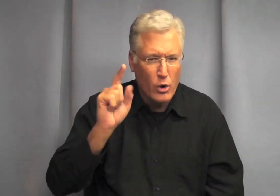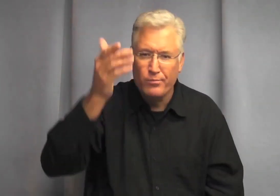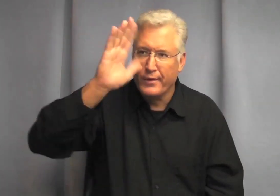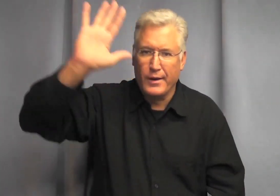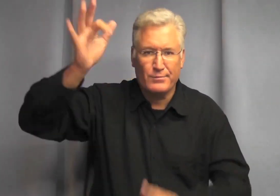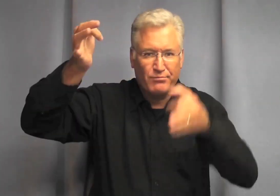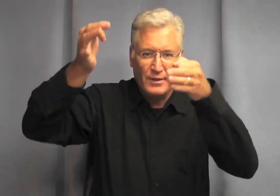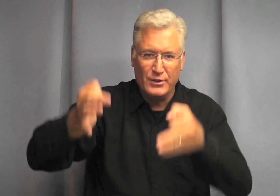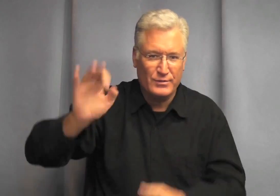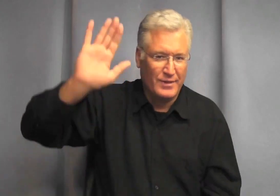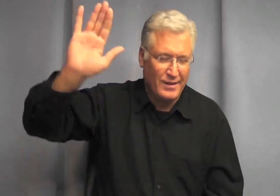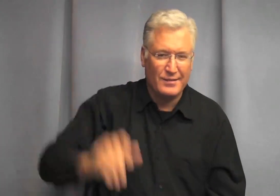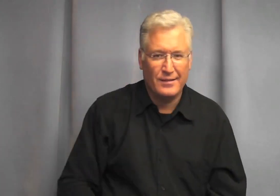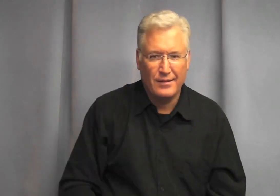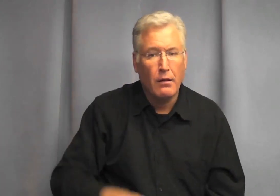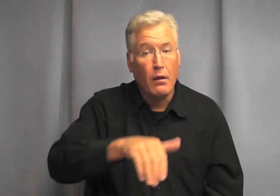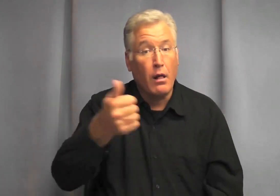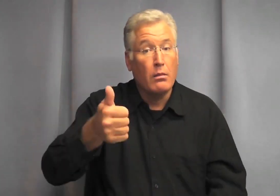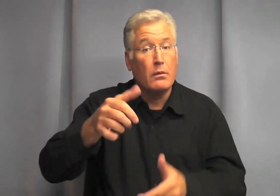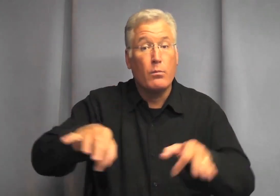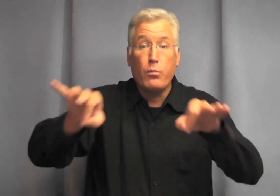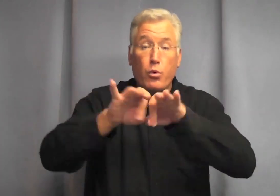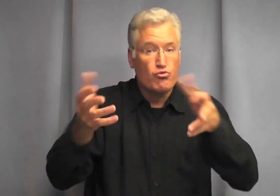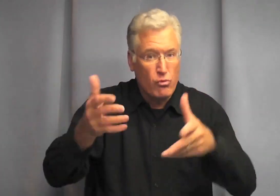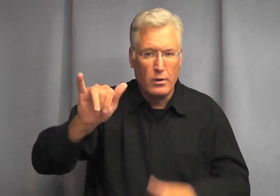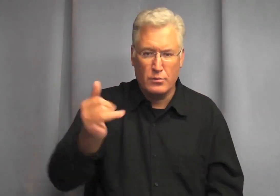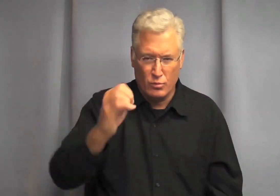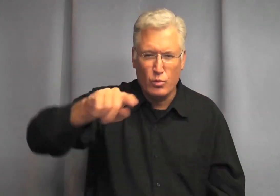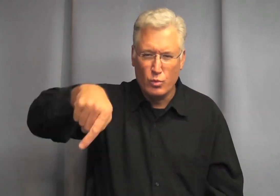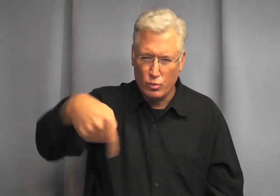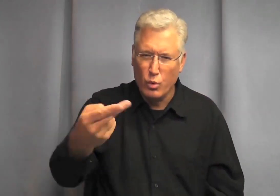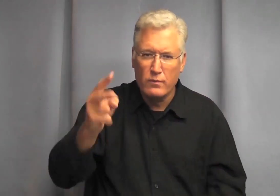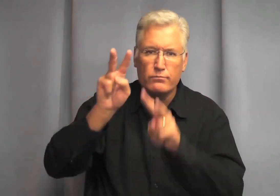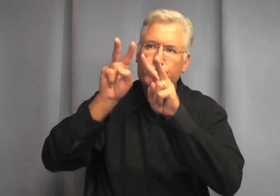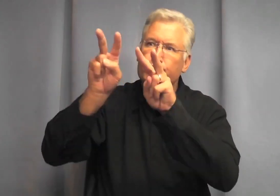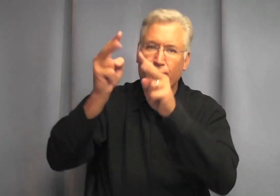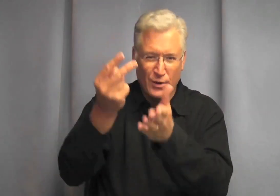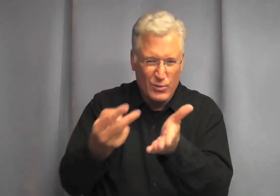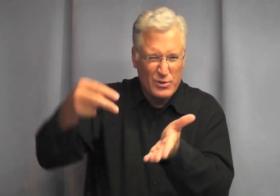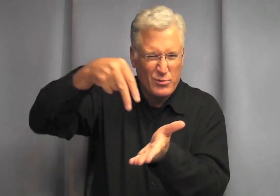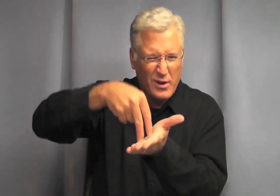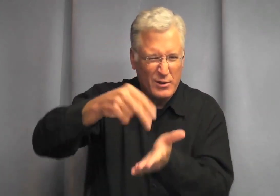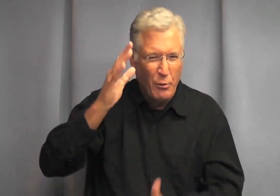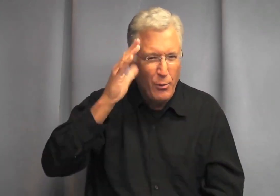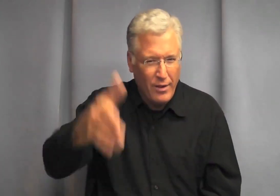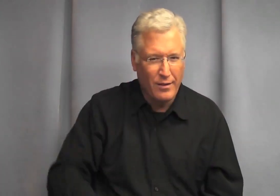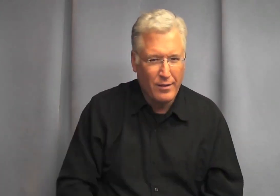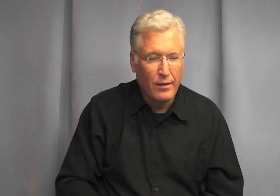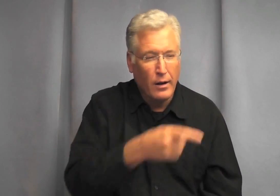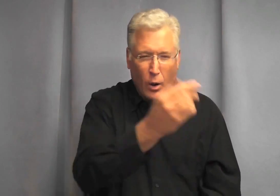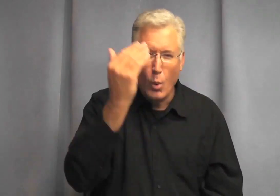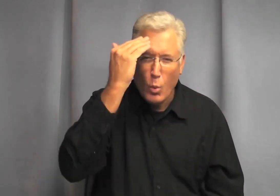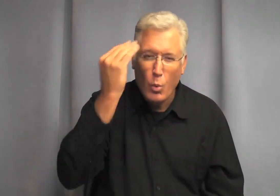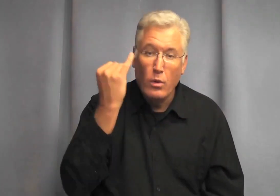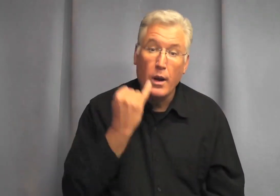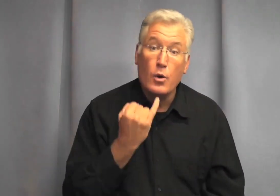that the presence of the Lord was life-giving and his judgments were right. And this was important for Joseph to know